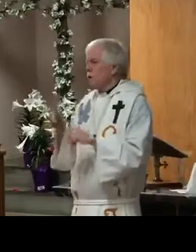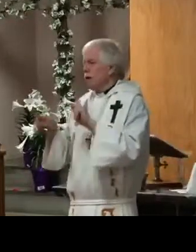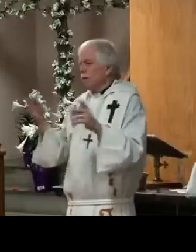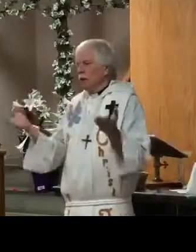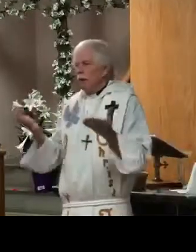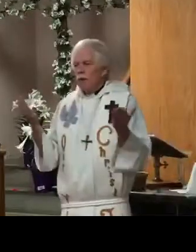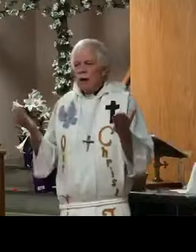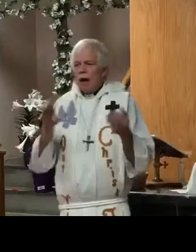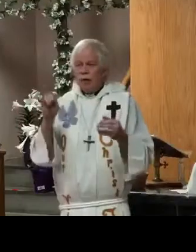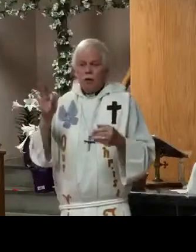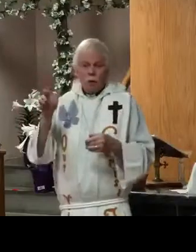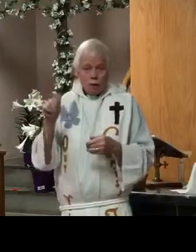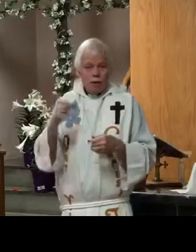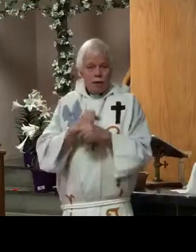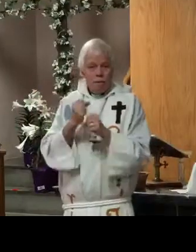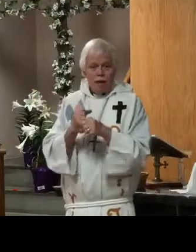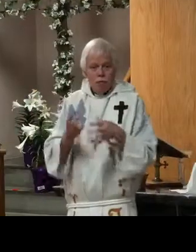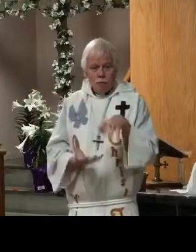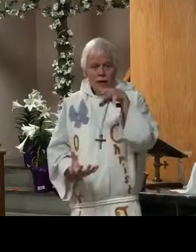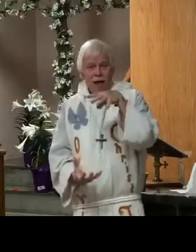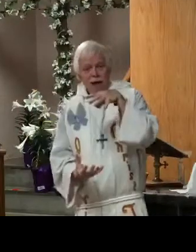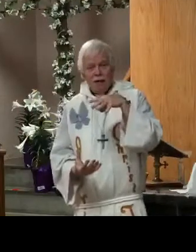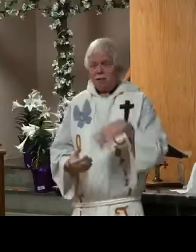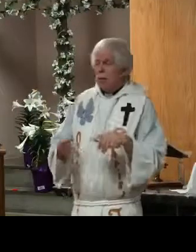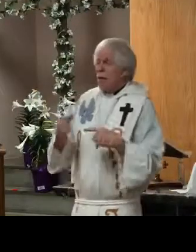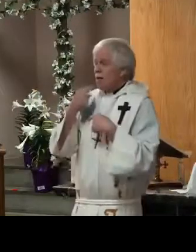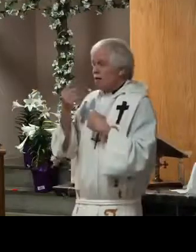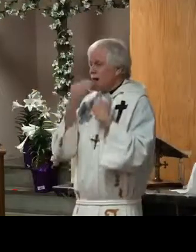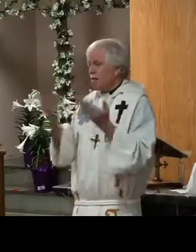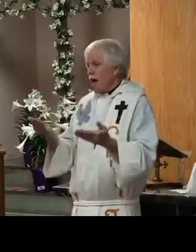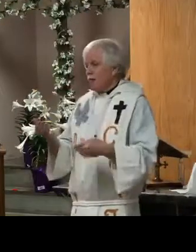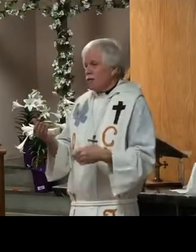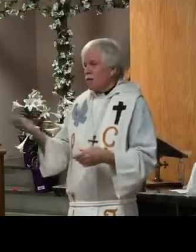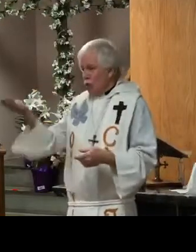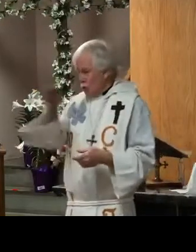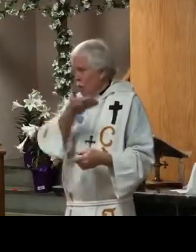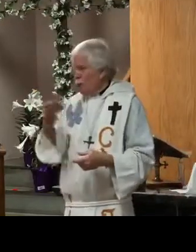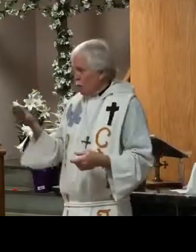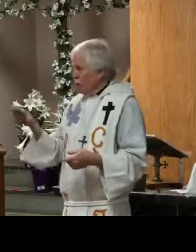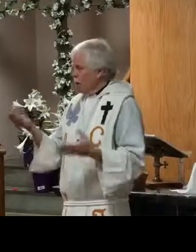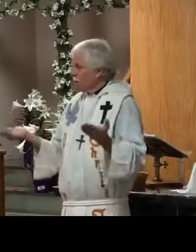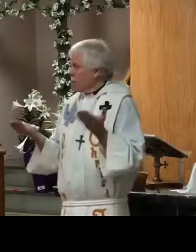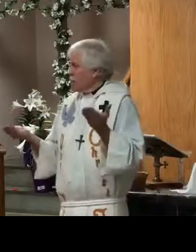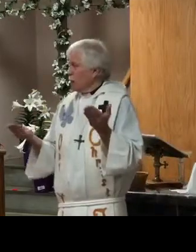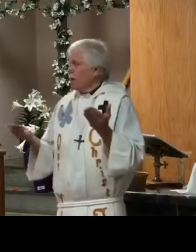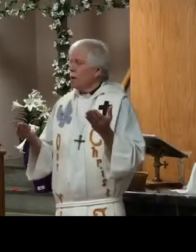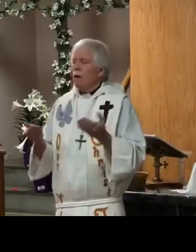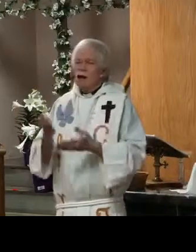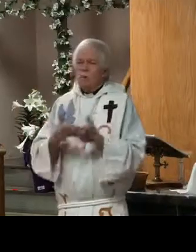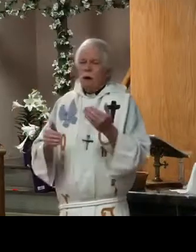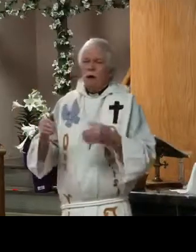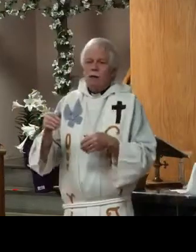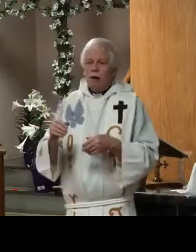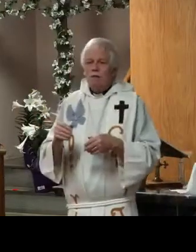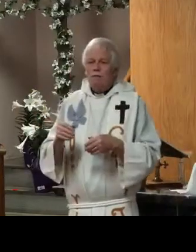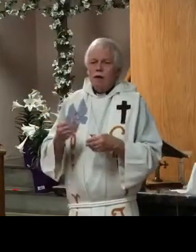also the people here at Concordia that made those big eggs. to say thanks to you for being here